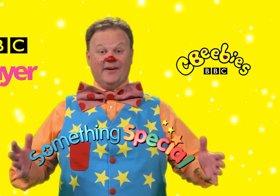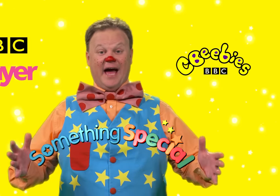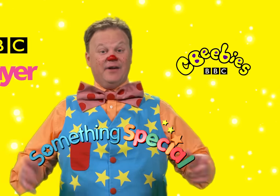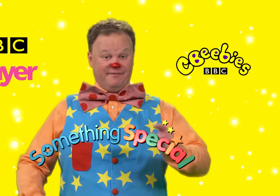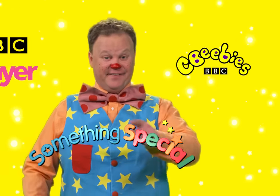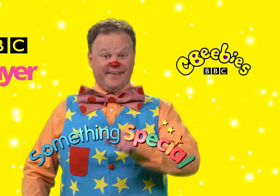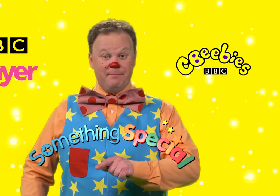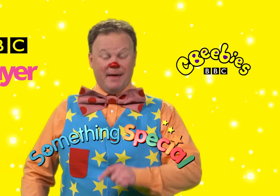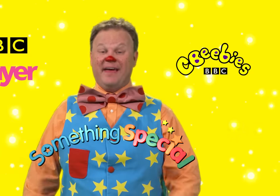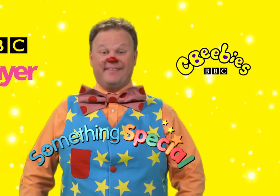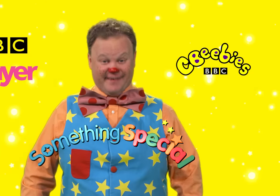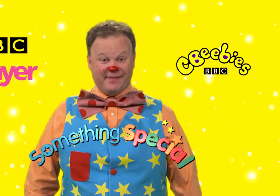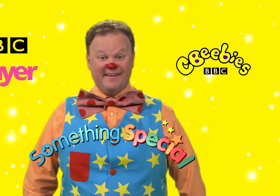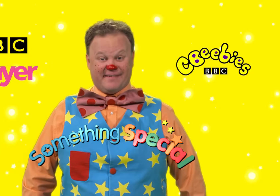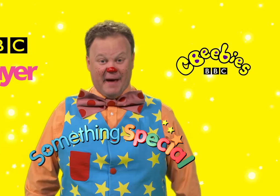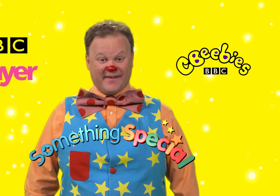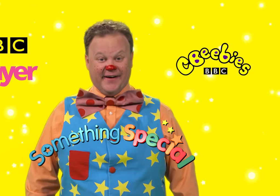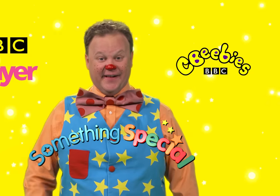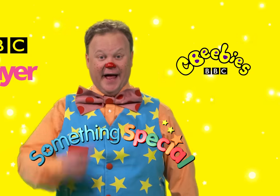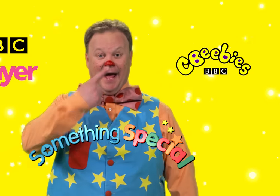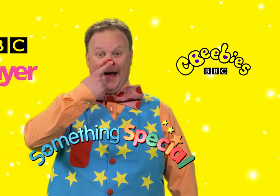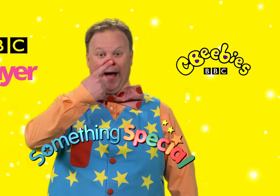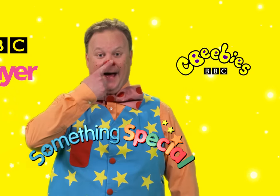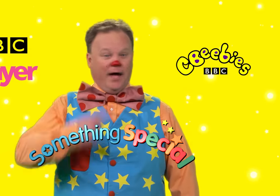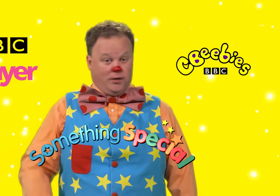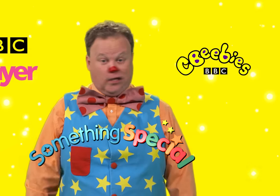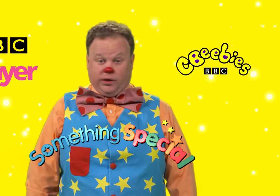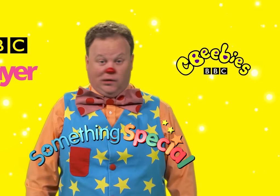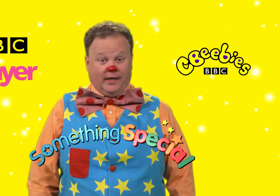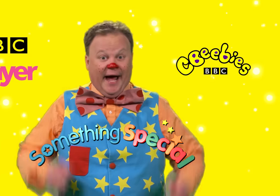and look out for CBBS Something Special.